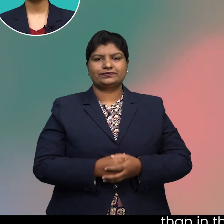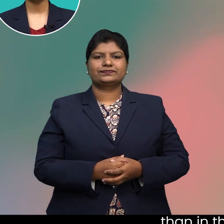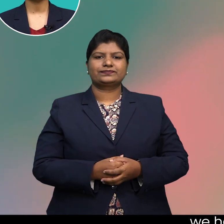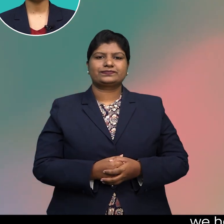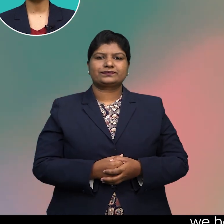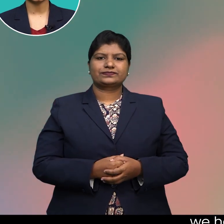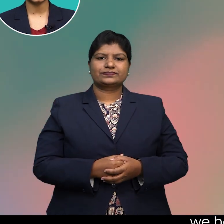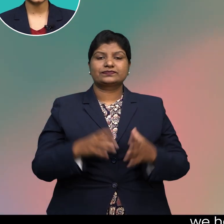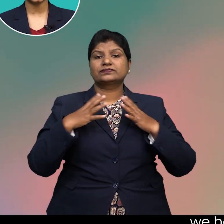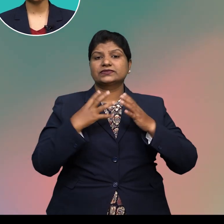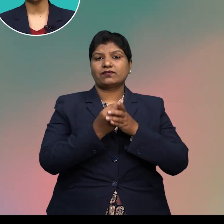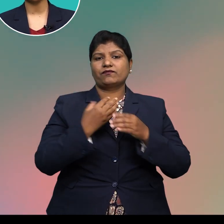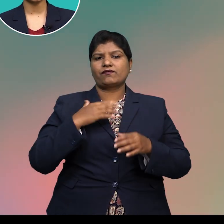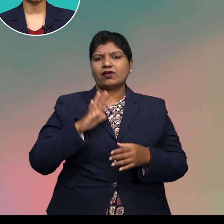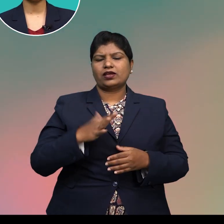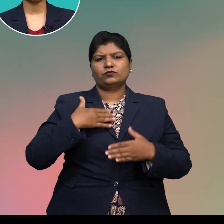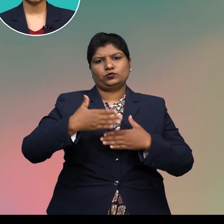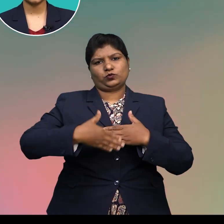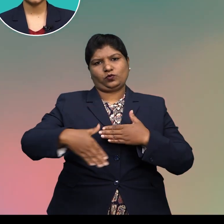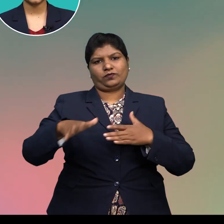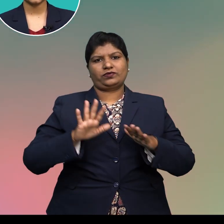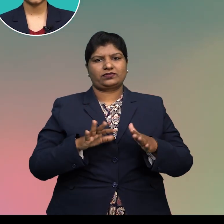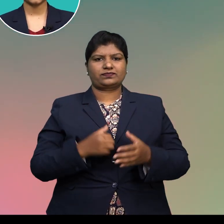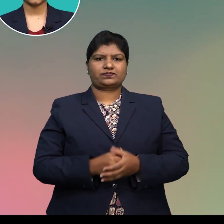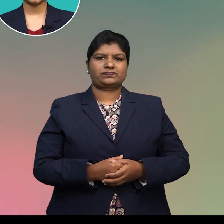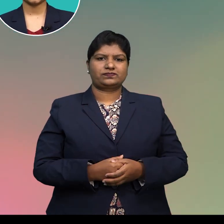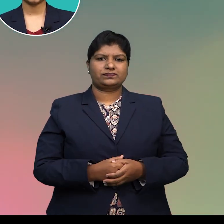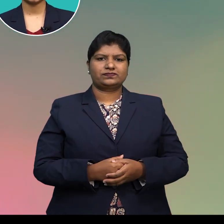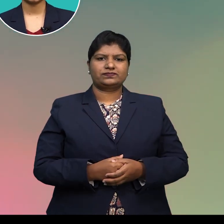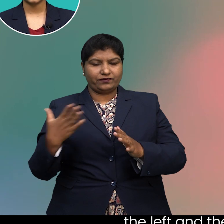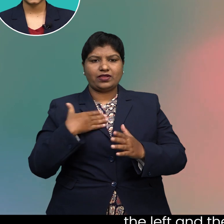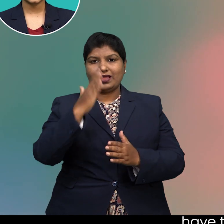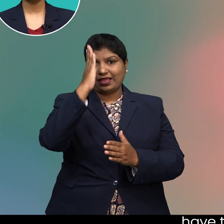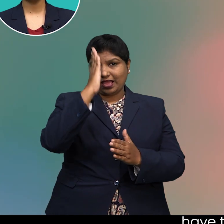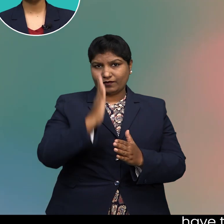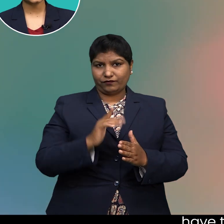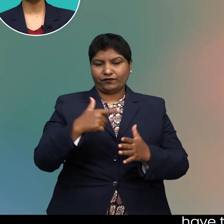Coelenterata or cnidaria.